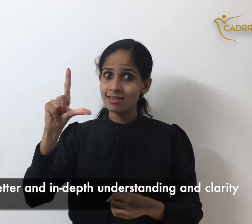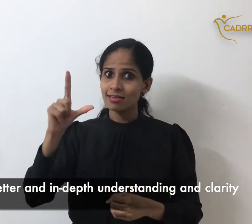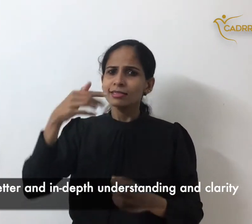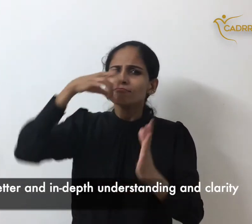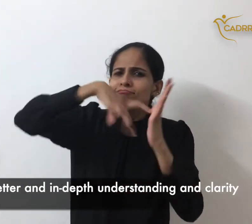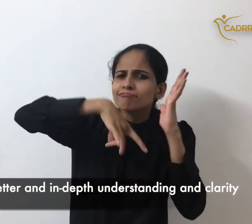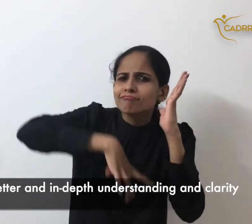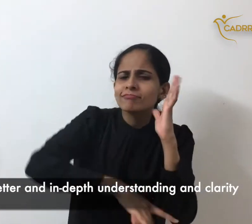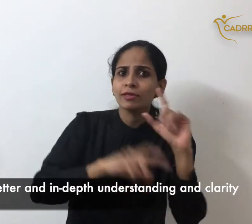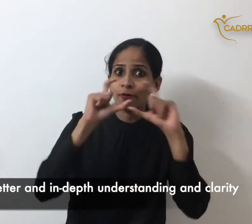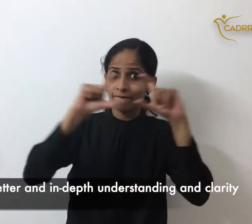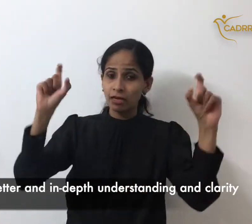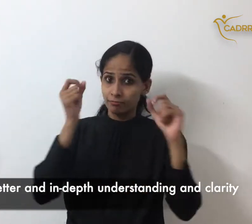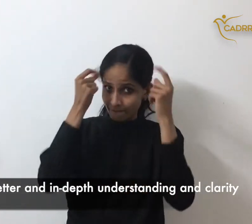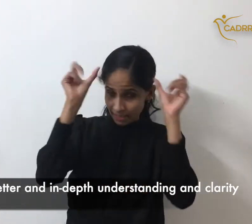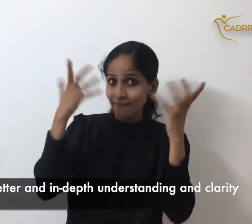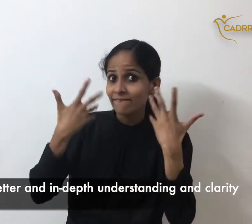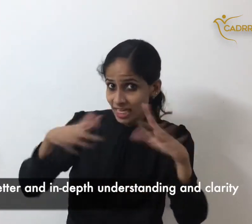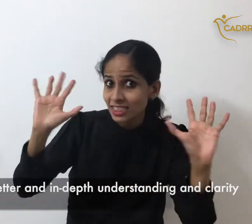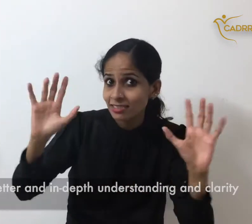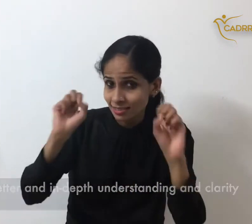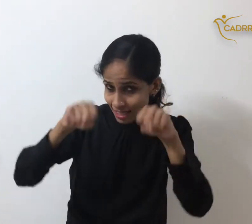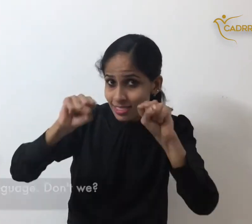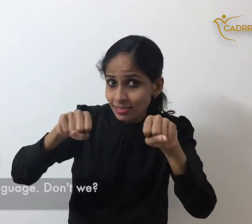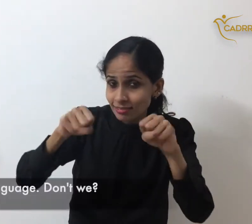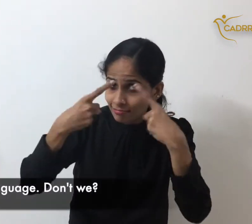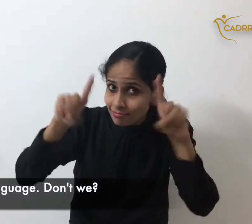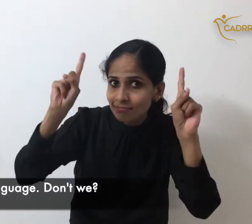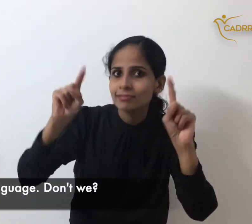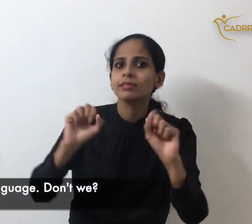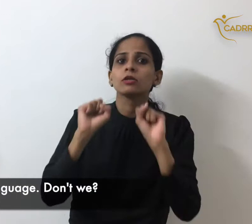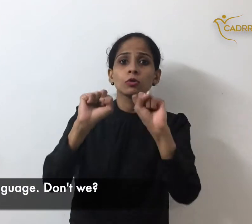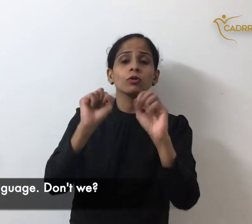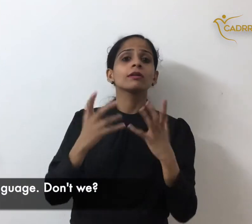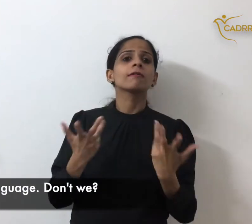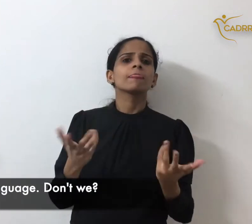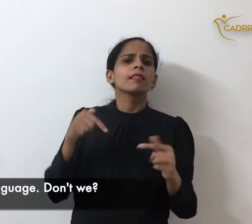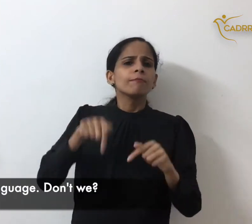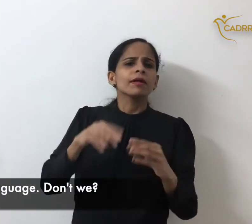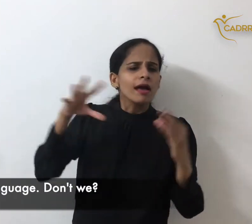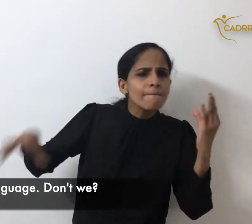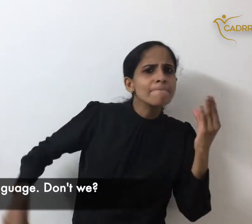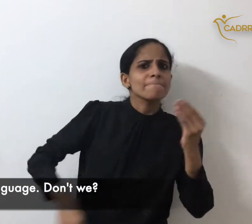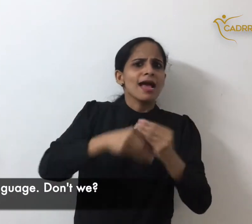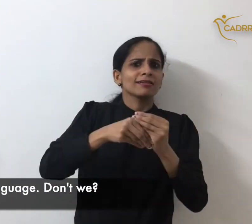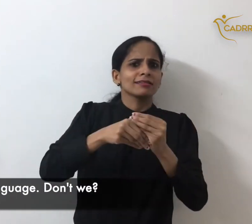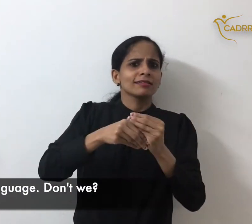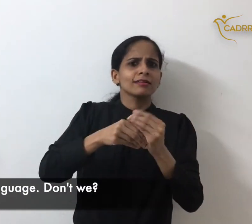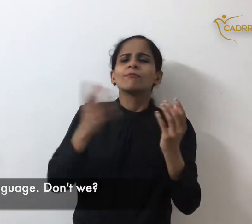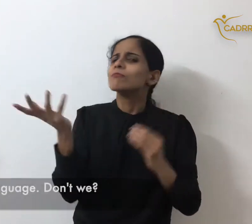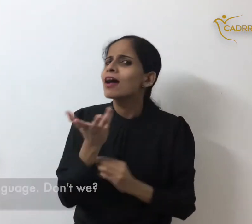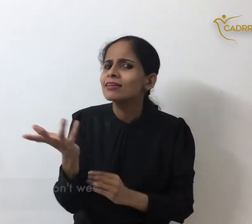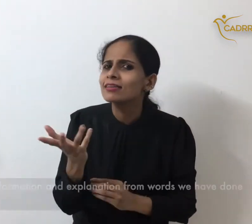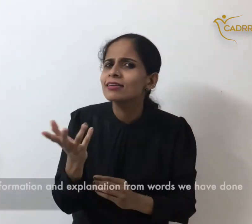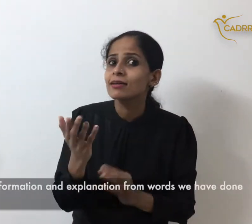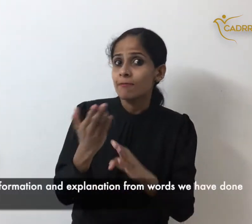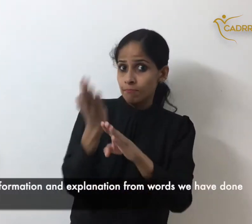clarity on Indian Sign Language, don't we? We have additional information